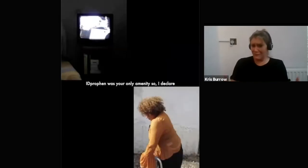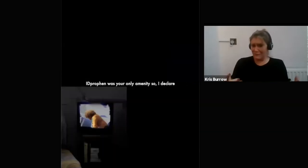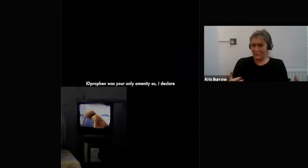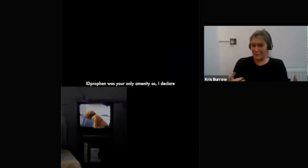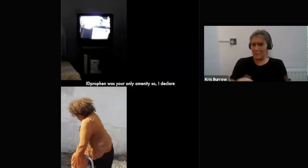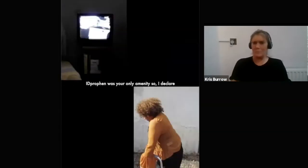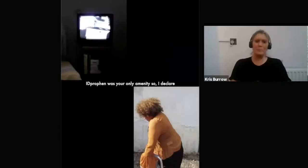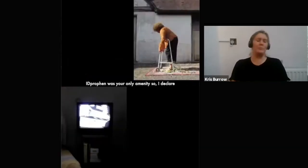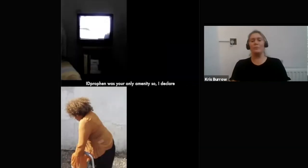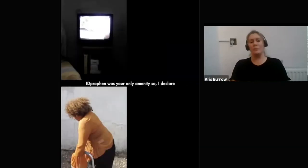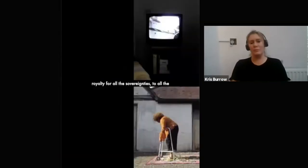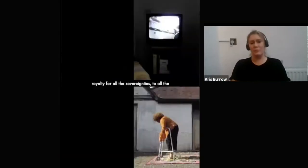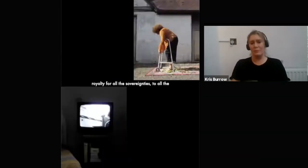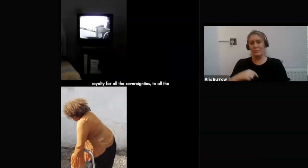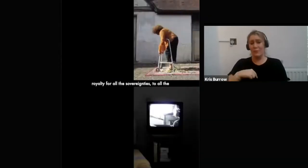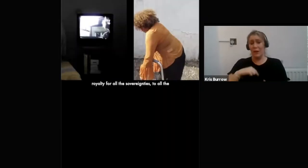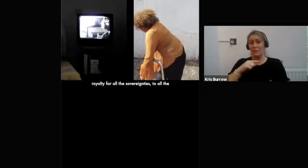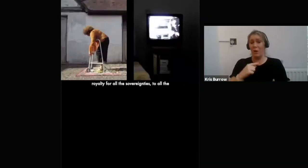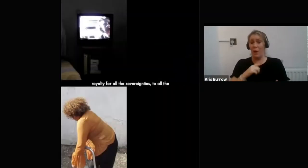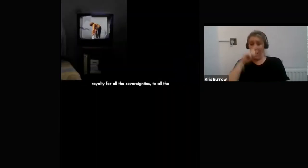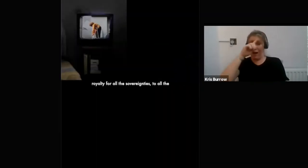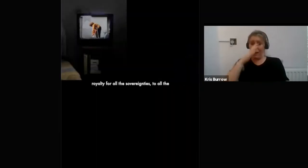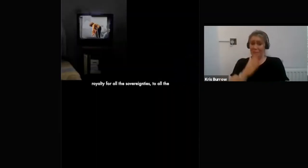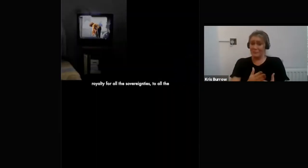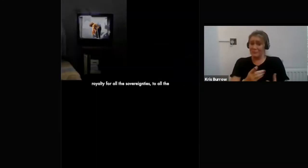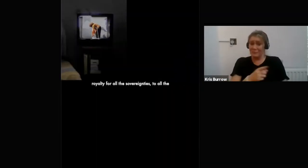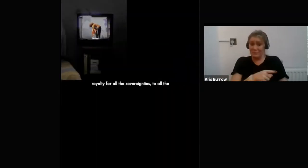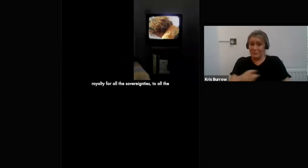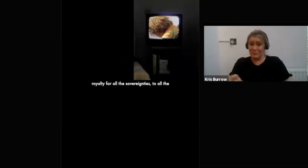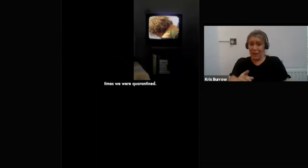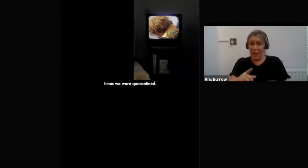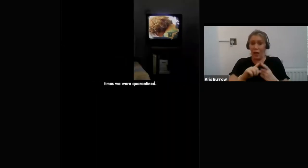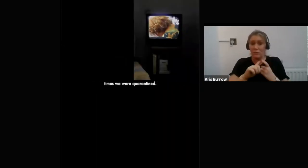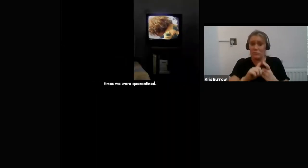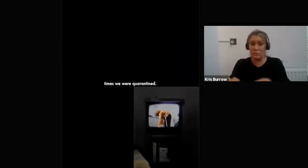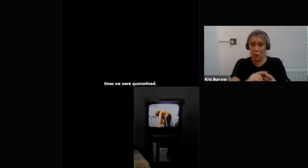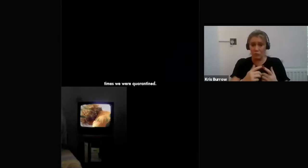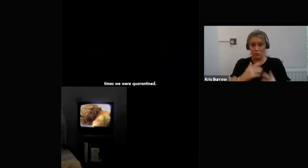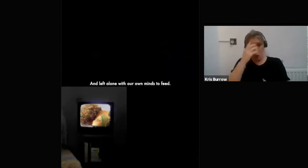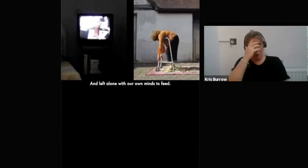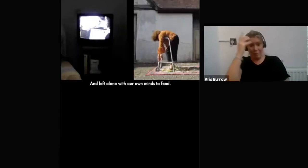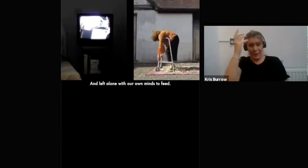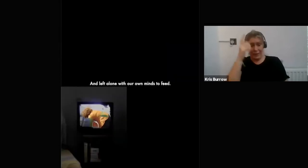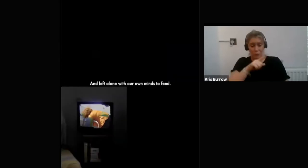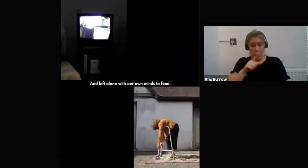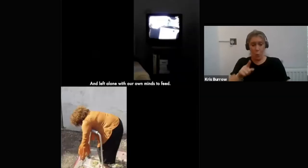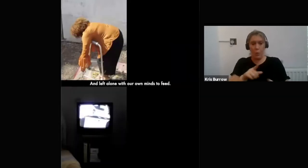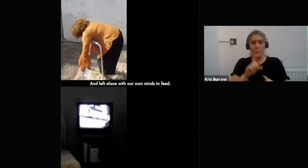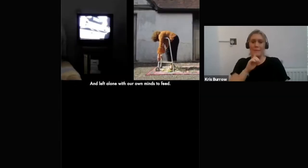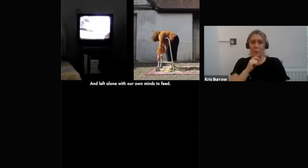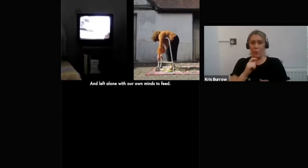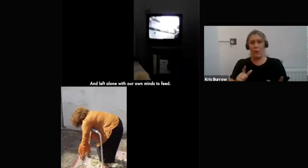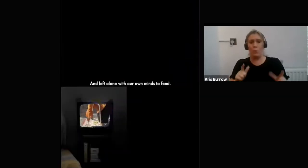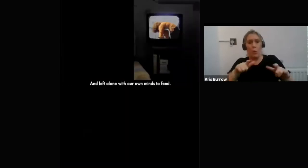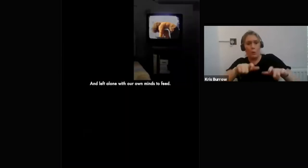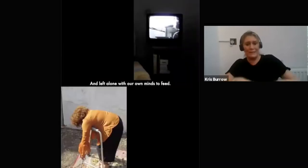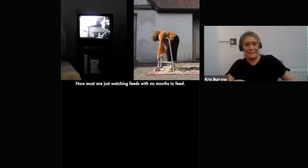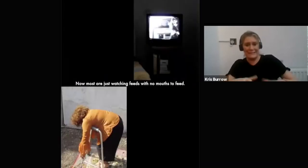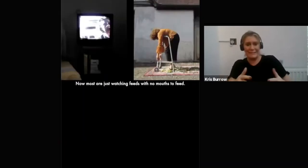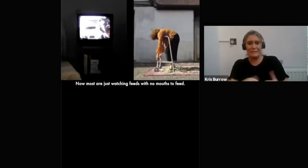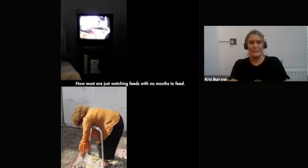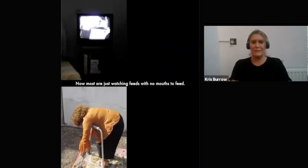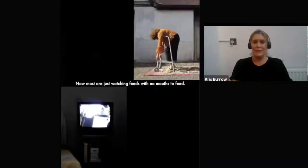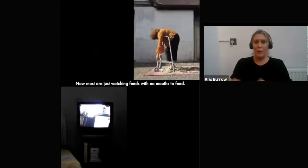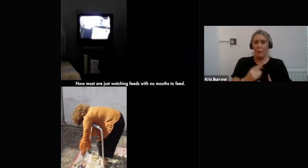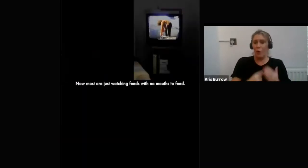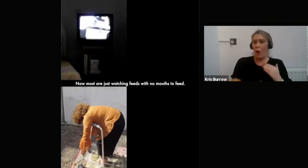So I declare royalty for all the sovereignties, to all the times we were quarantined and left alone with our own minds to feed. Now